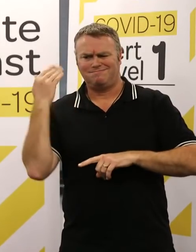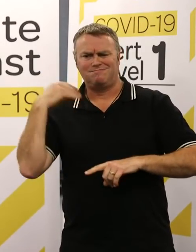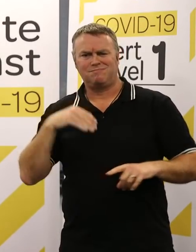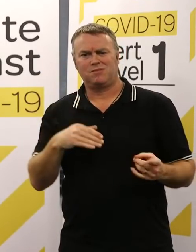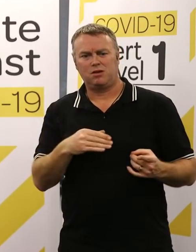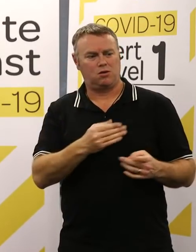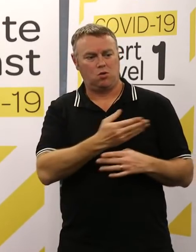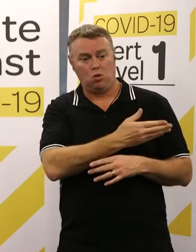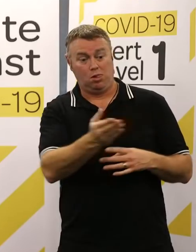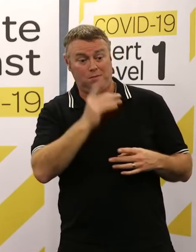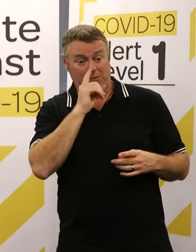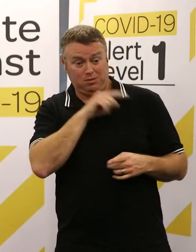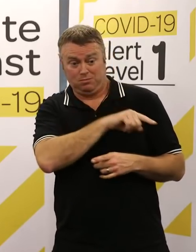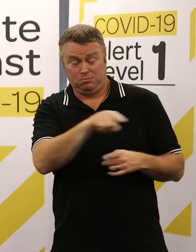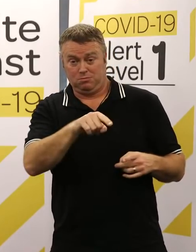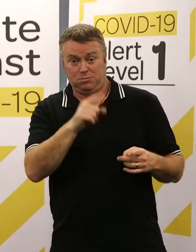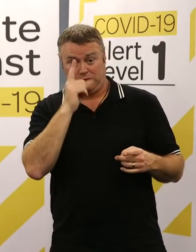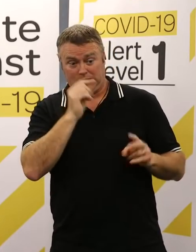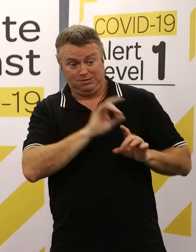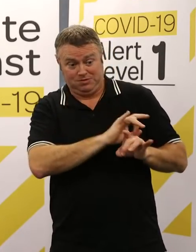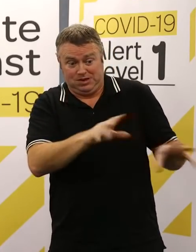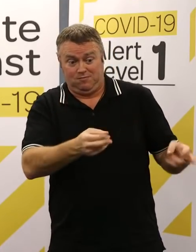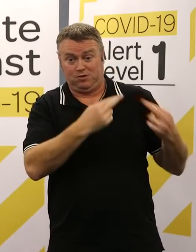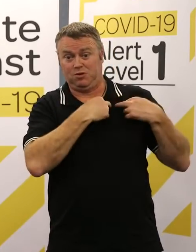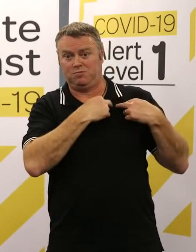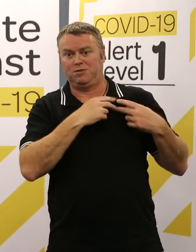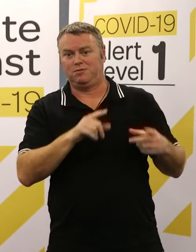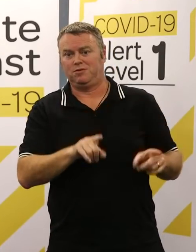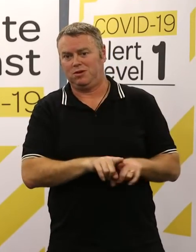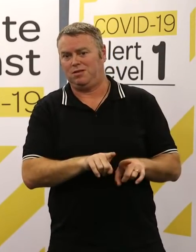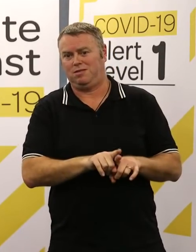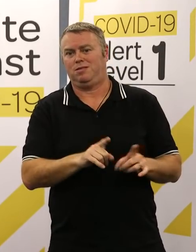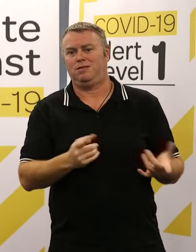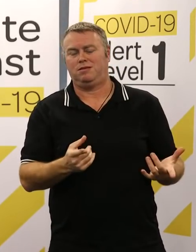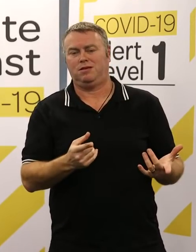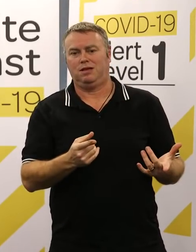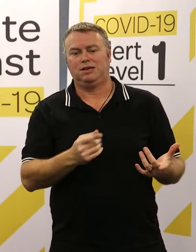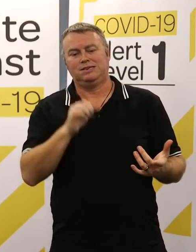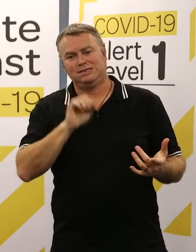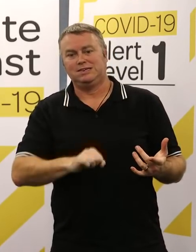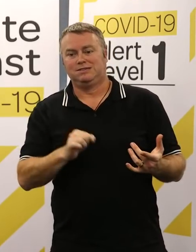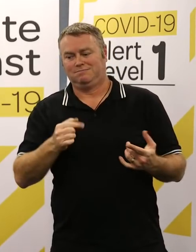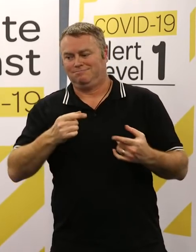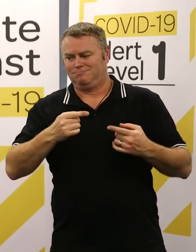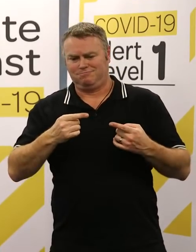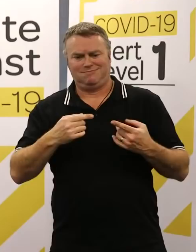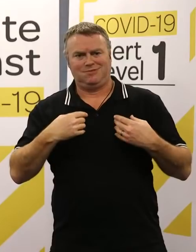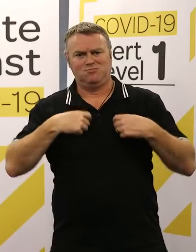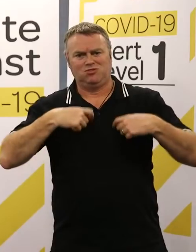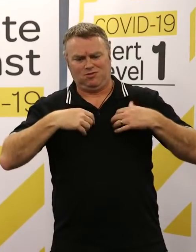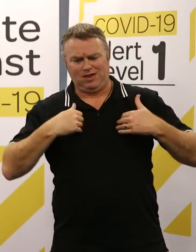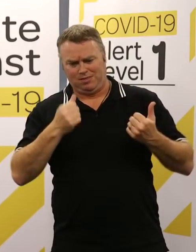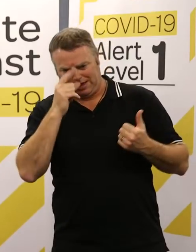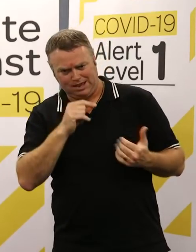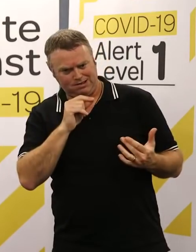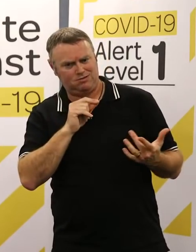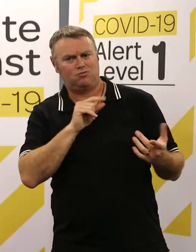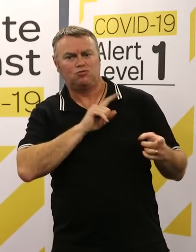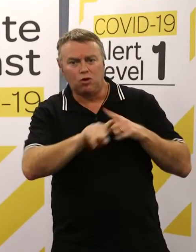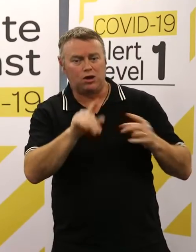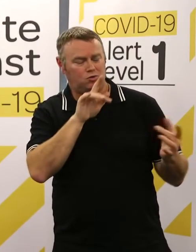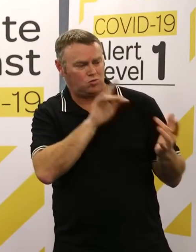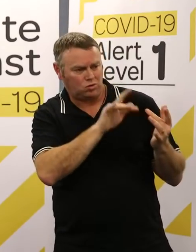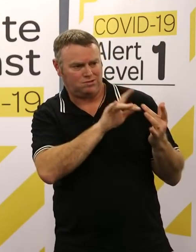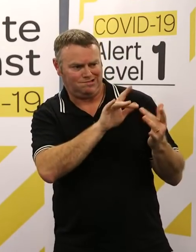details and repeatedly contact people, but there is also an expectation and I would have thought an obligation on their part to make contact